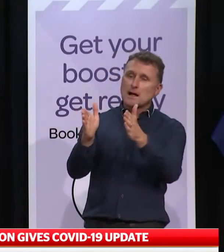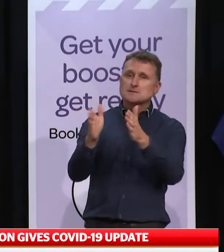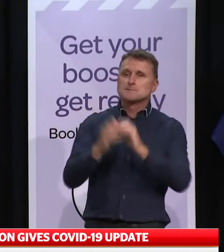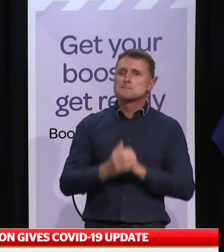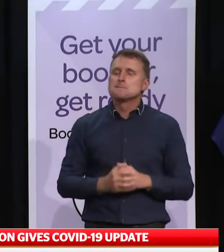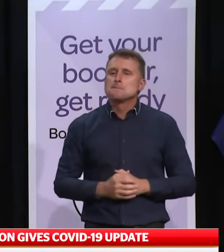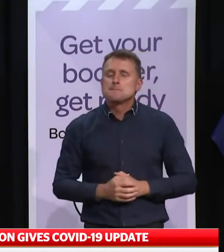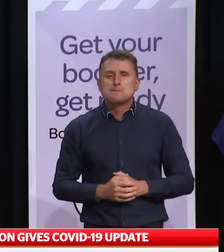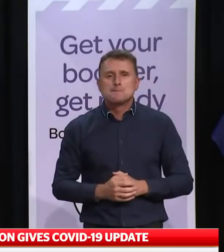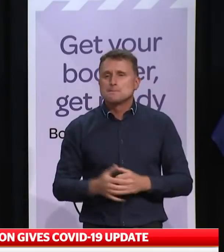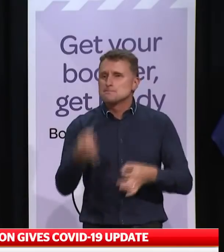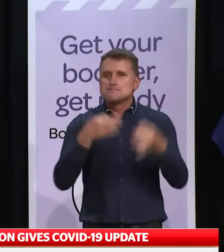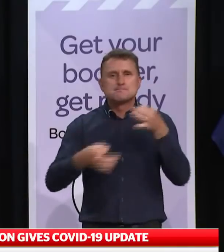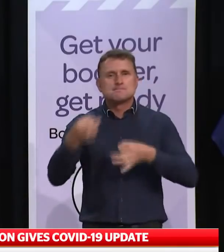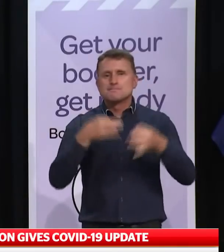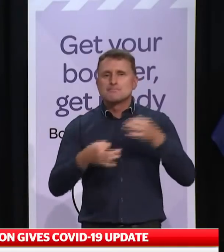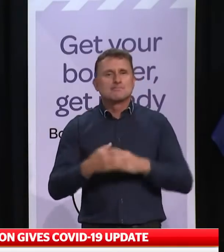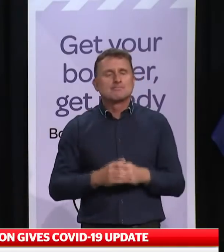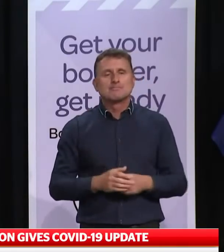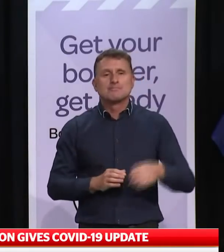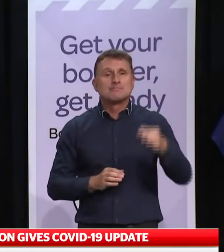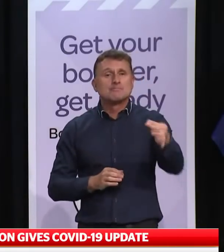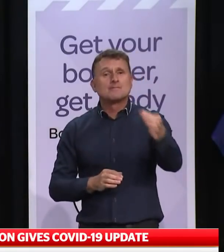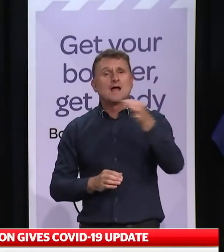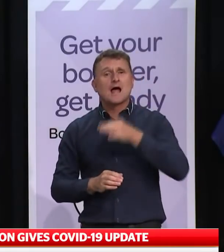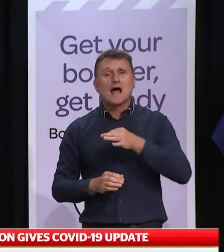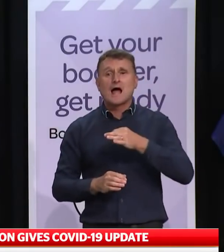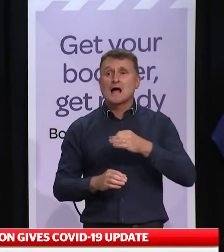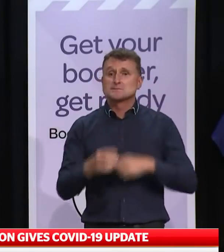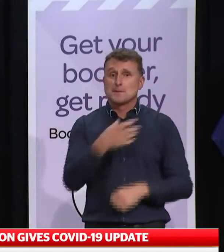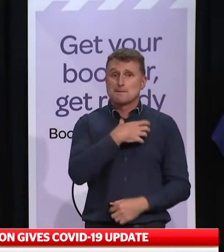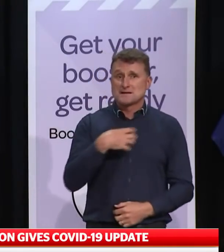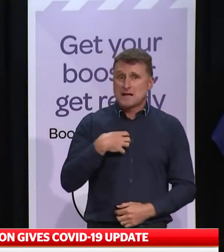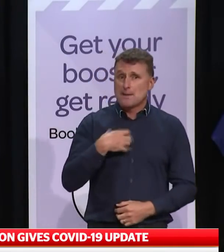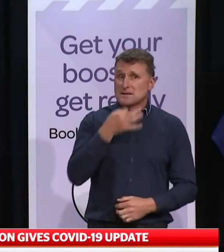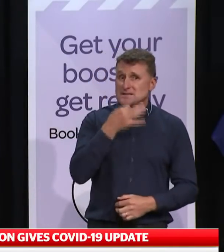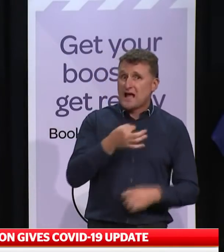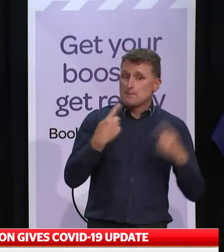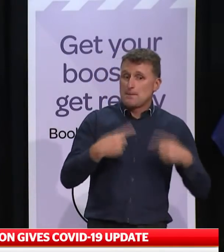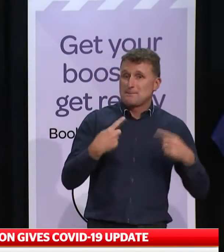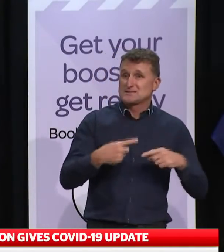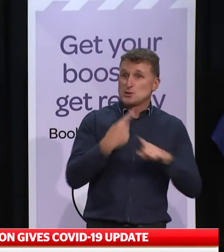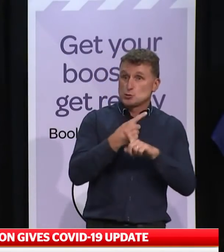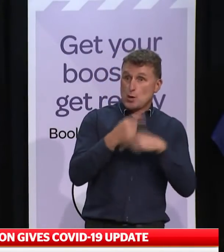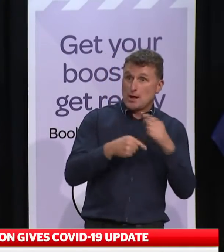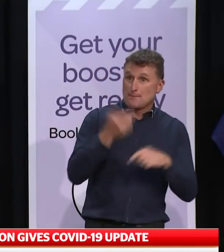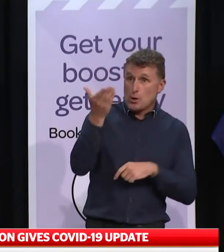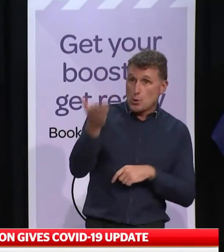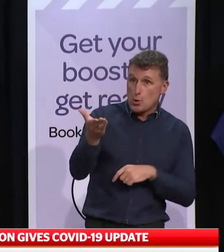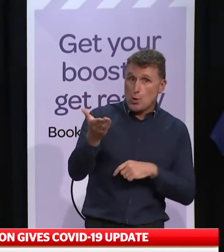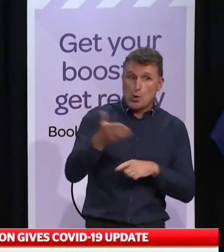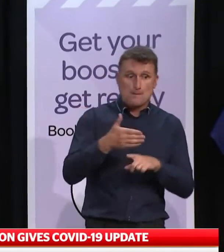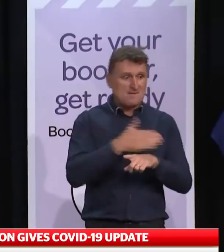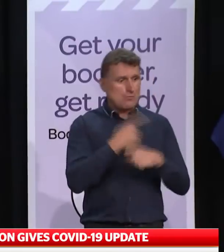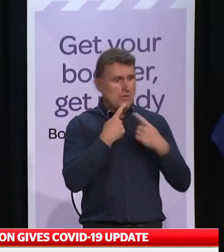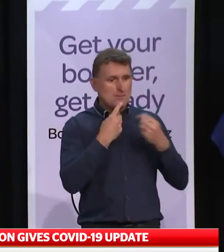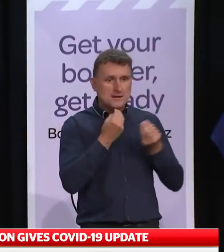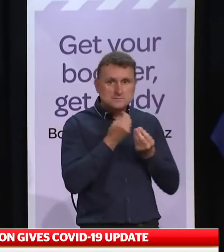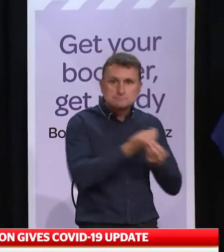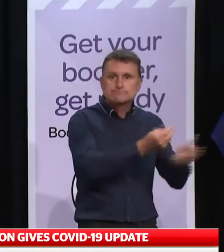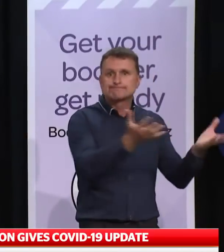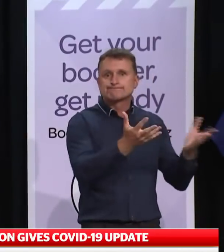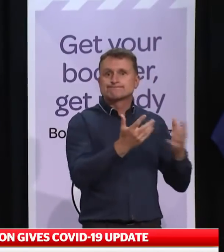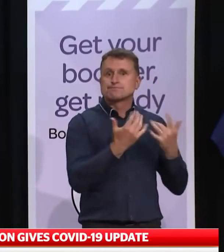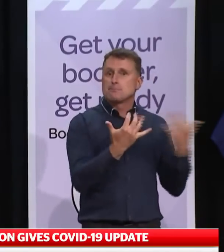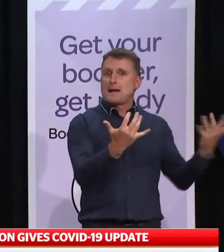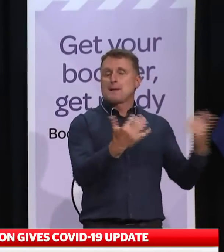Did the government ask for her permission for discussing details, putting details of her case into the public hearing? As I